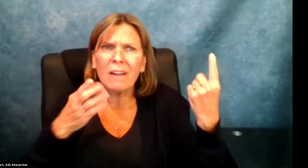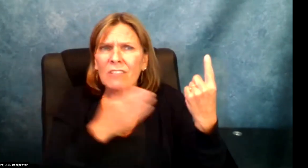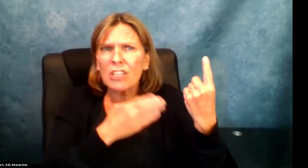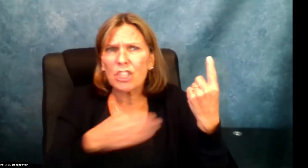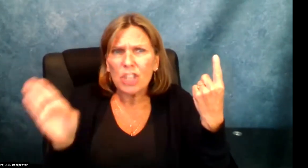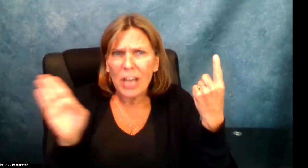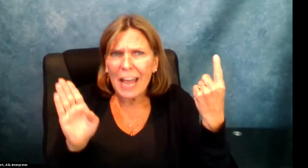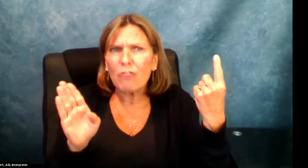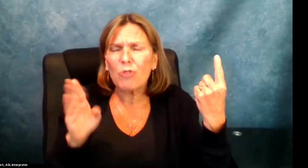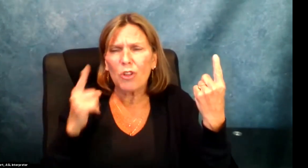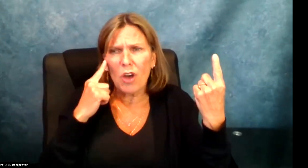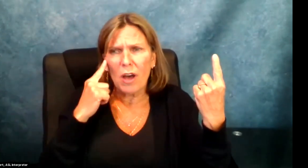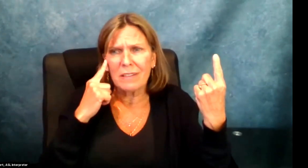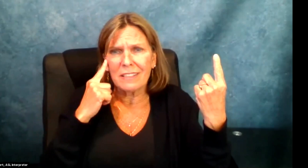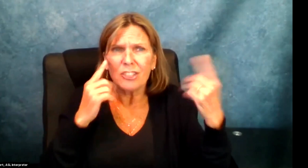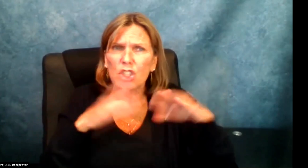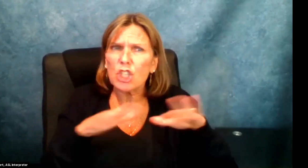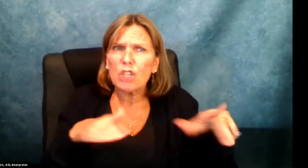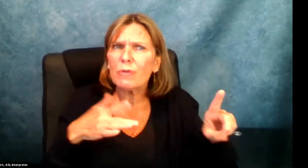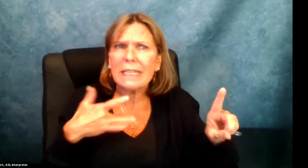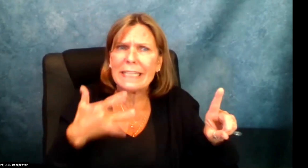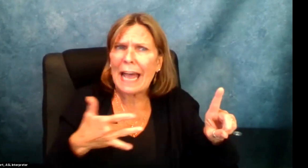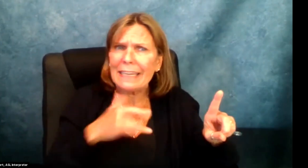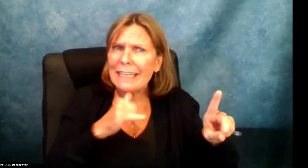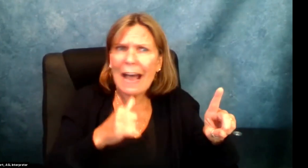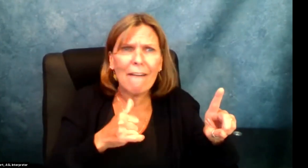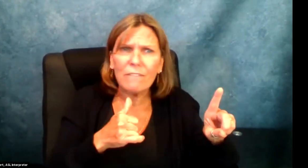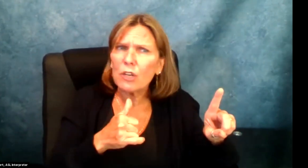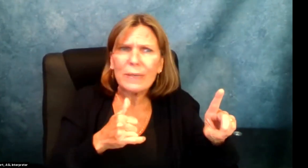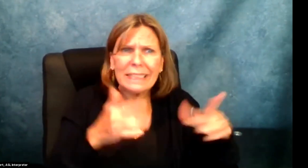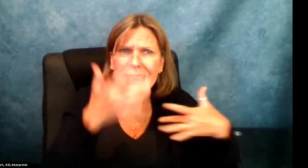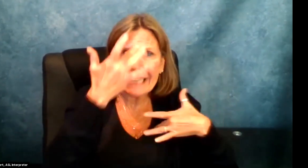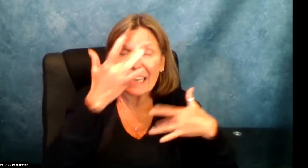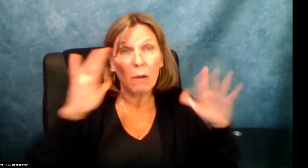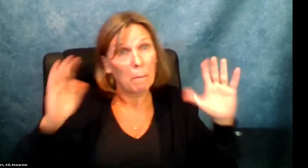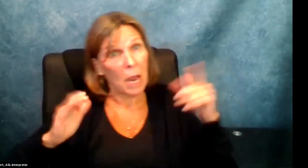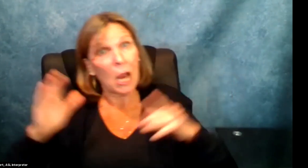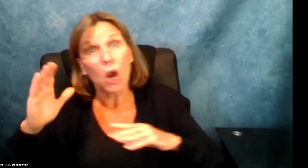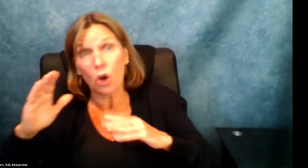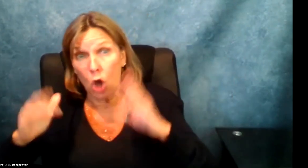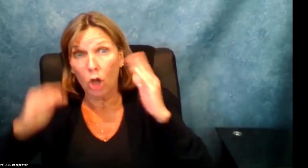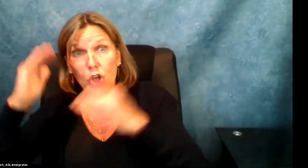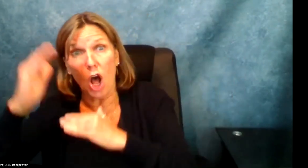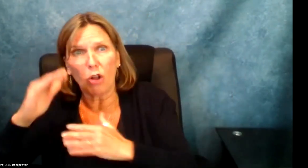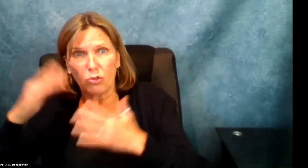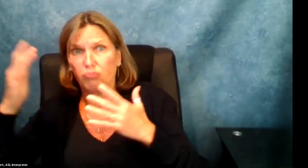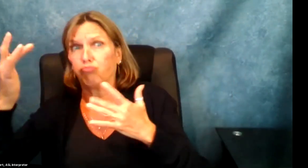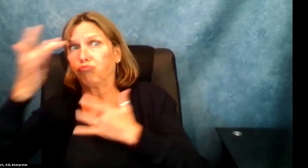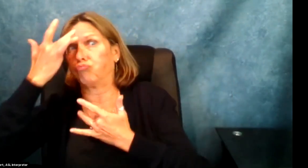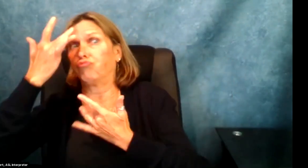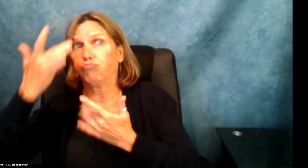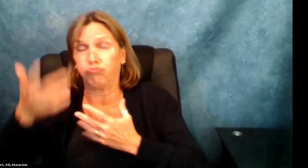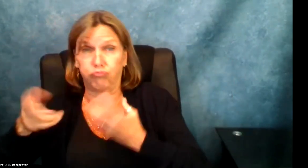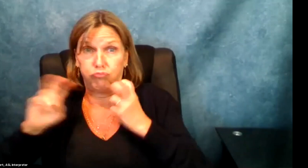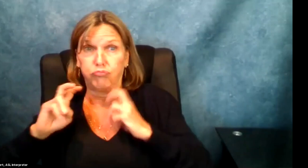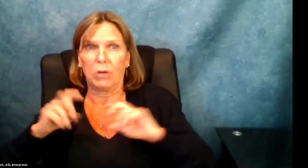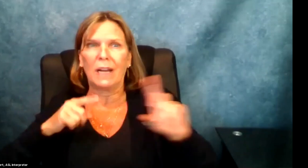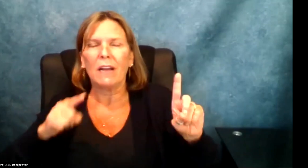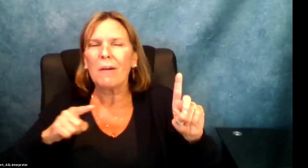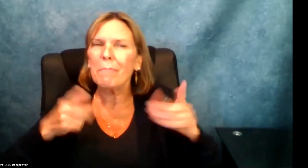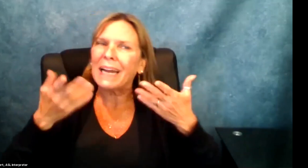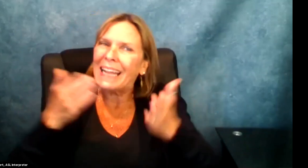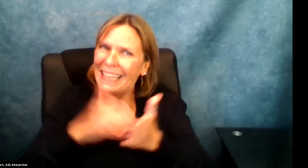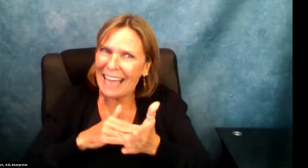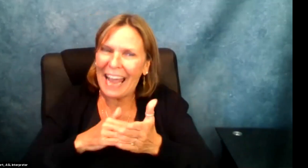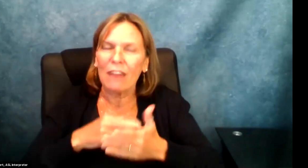from COVID as adults. And just again, thinking about risks and benefits and, you know, how strongly